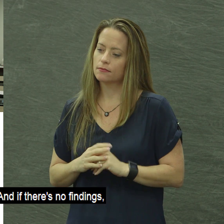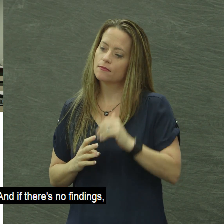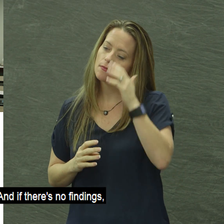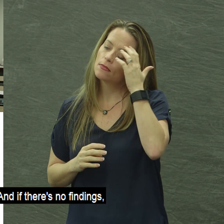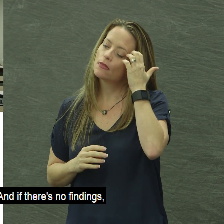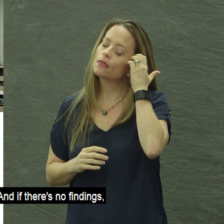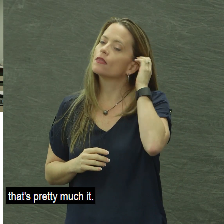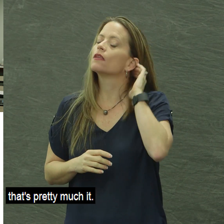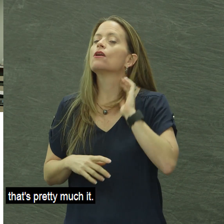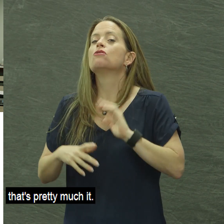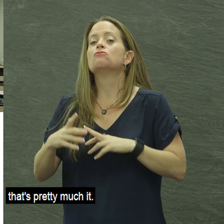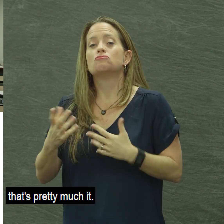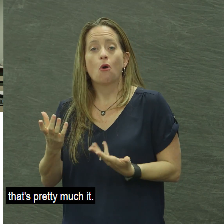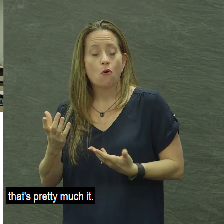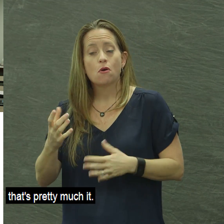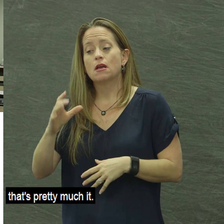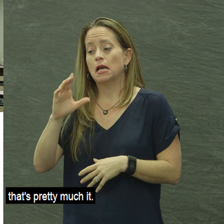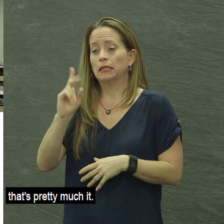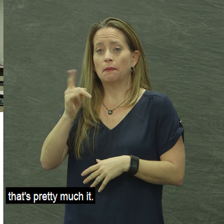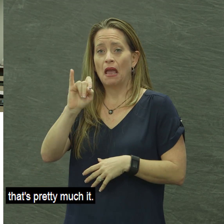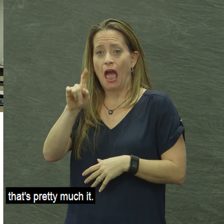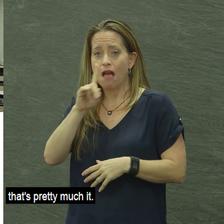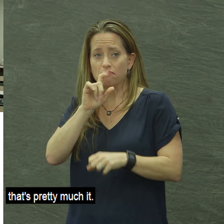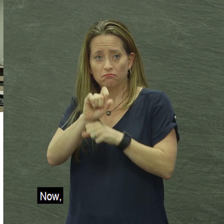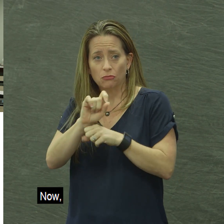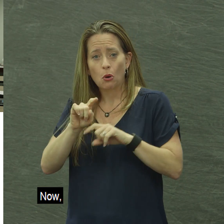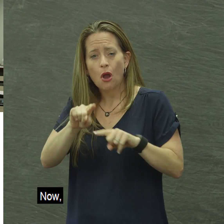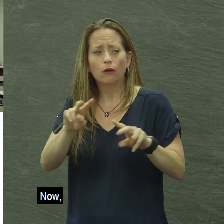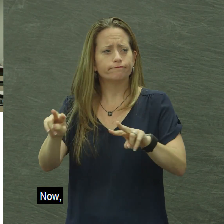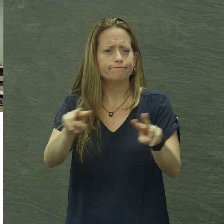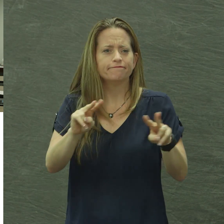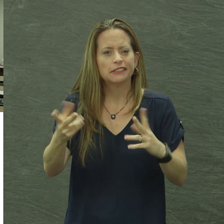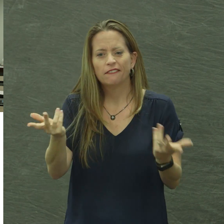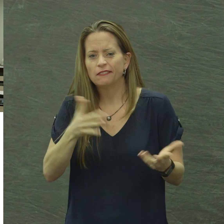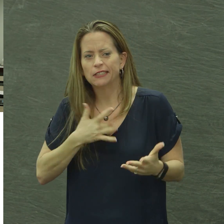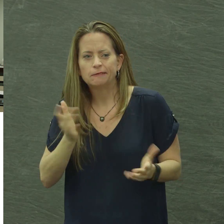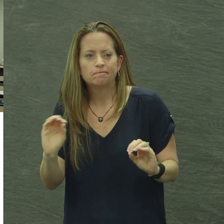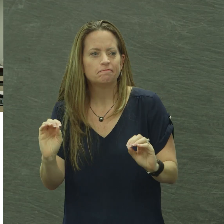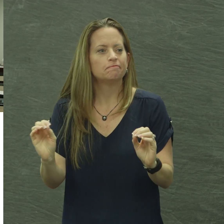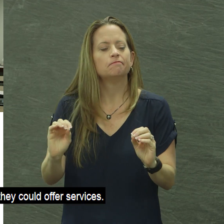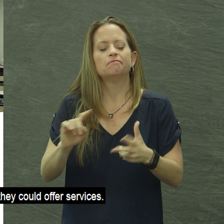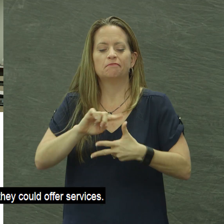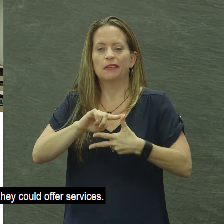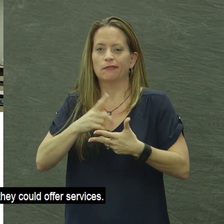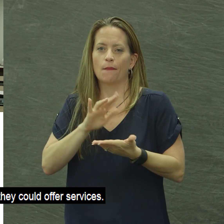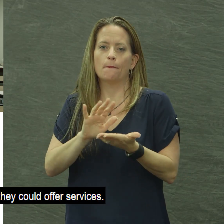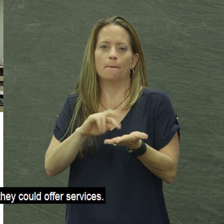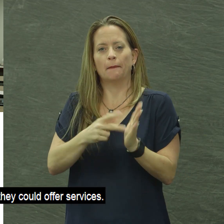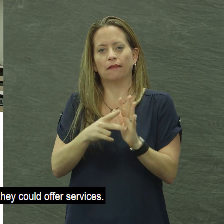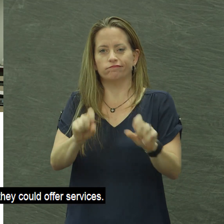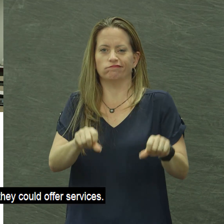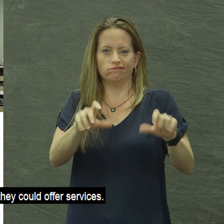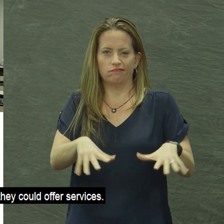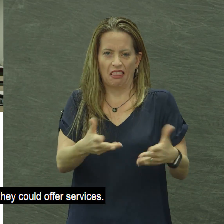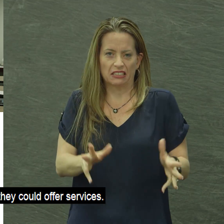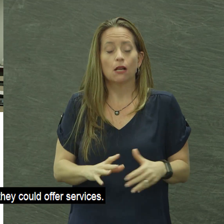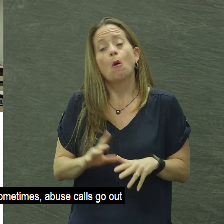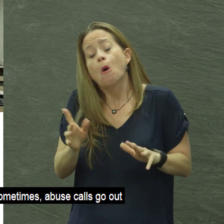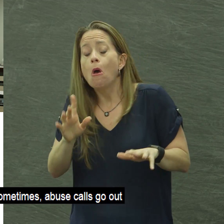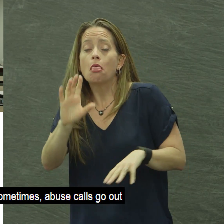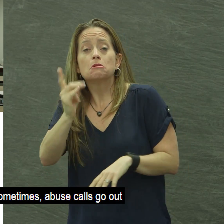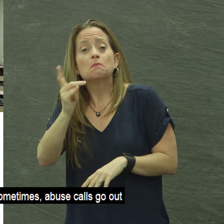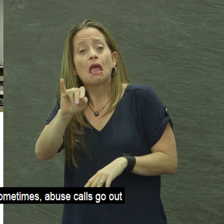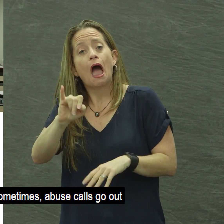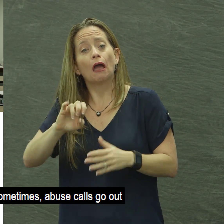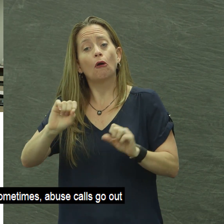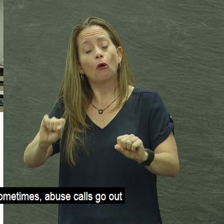And if there's no findings, that's pretty much it. Now, they could offer services.